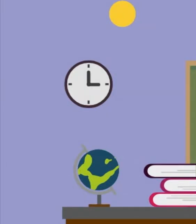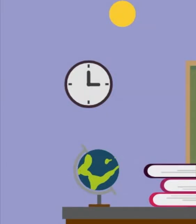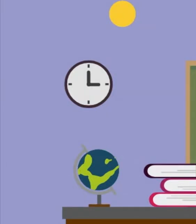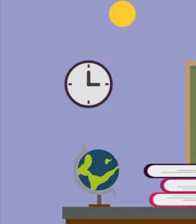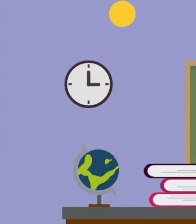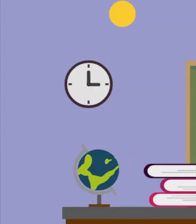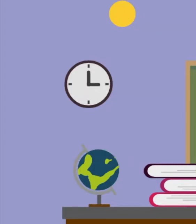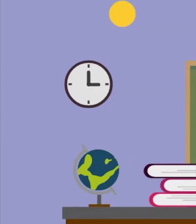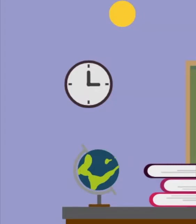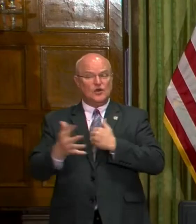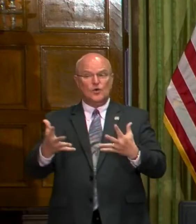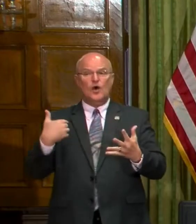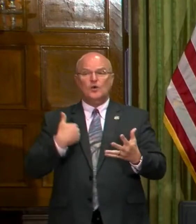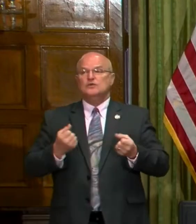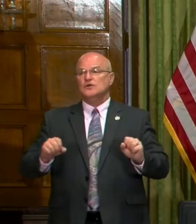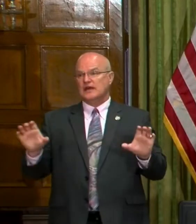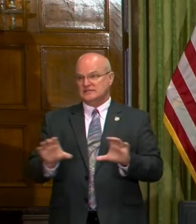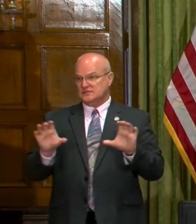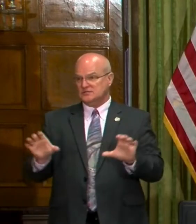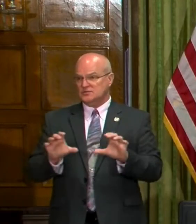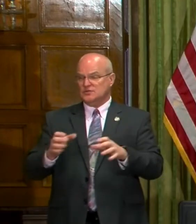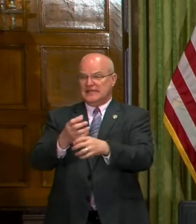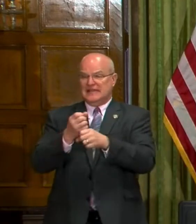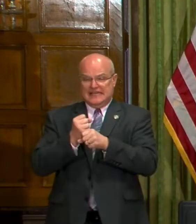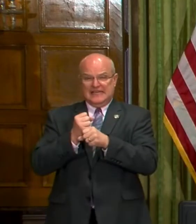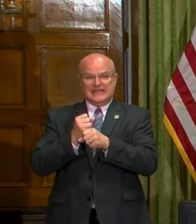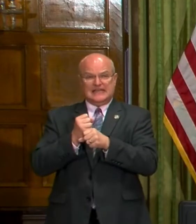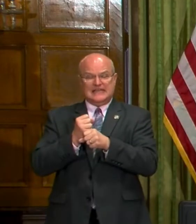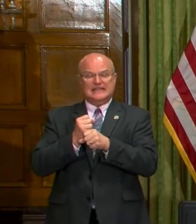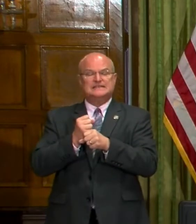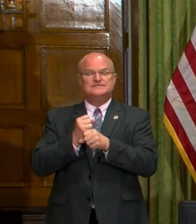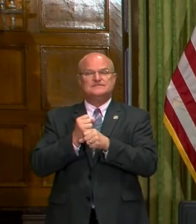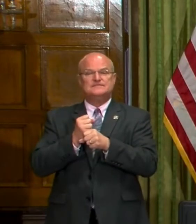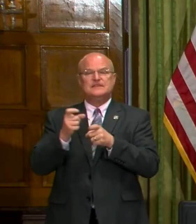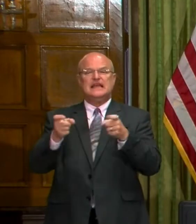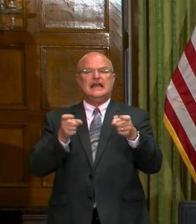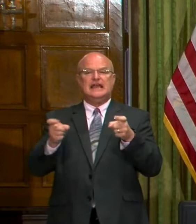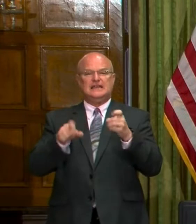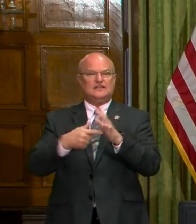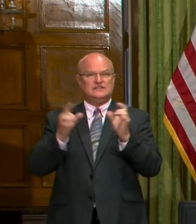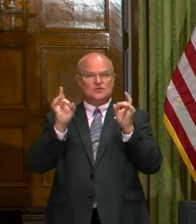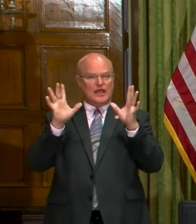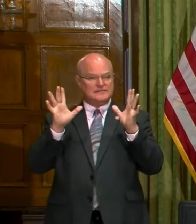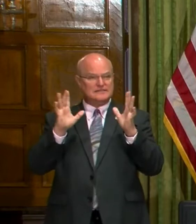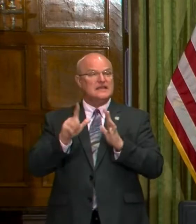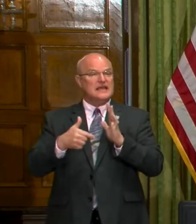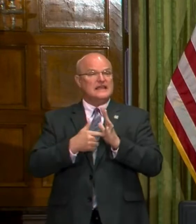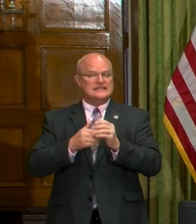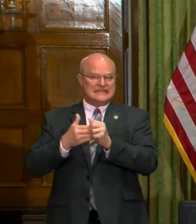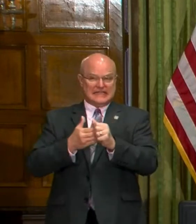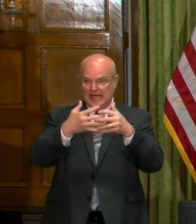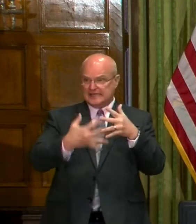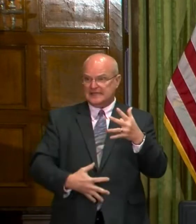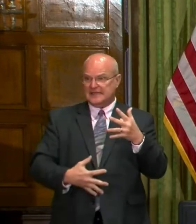of a directive or order. Limiting gatherings to 10 people or less started out as guidance in Arkansas. And so this has been a